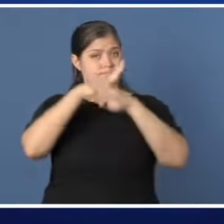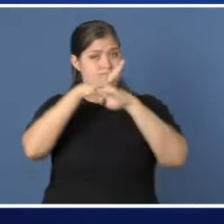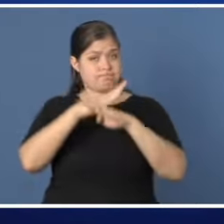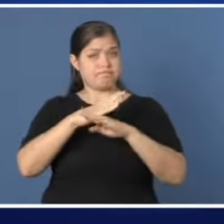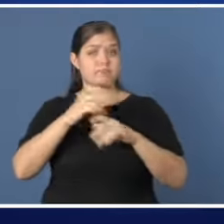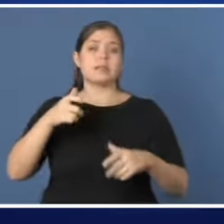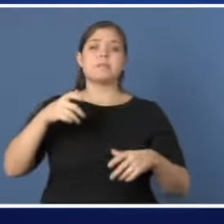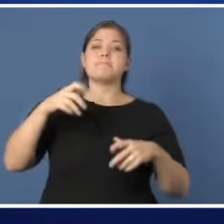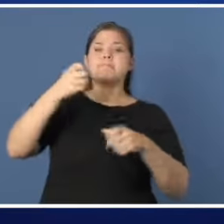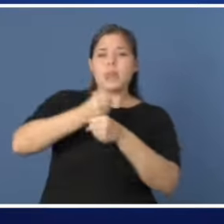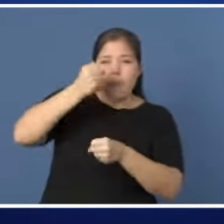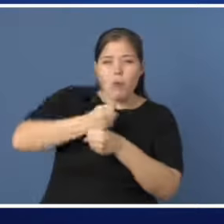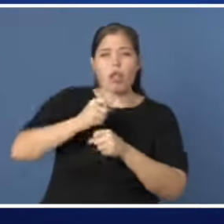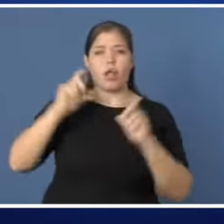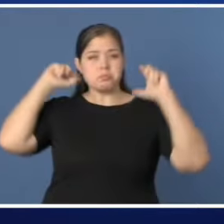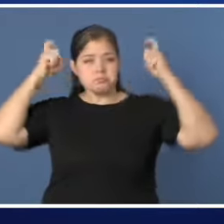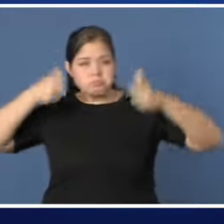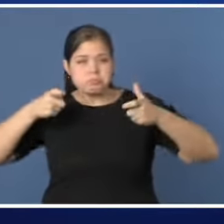Rain gear.